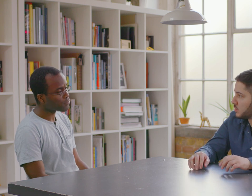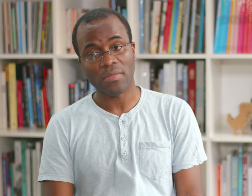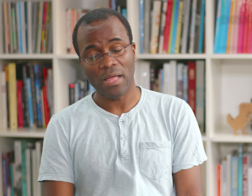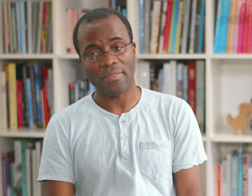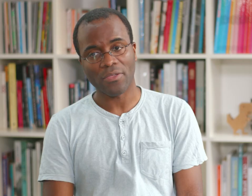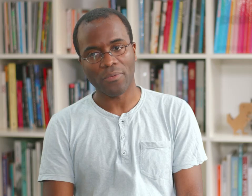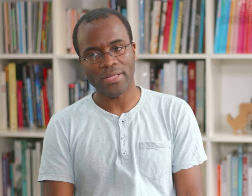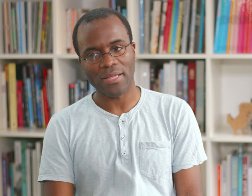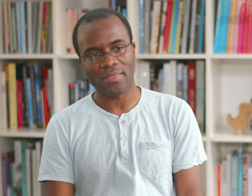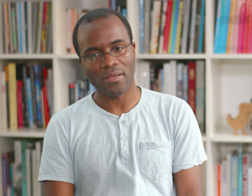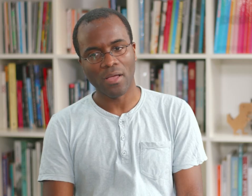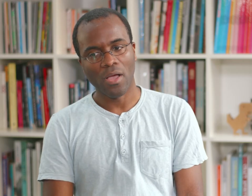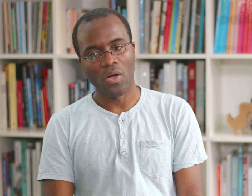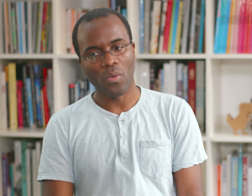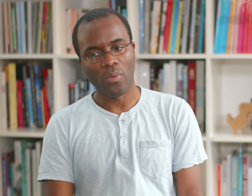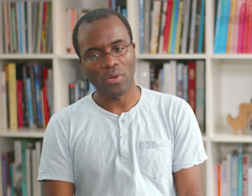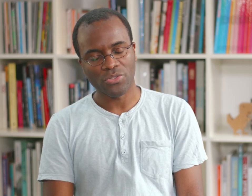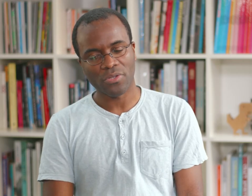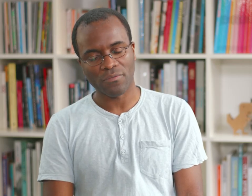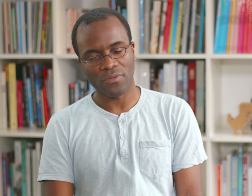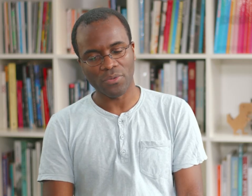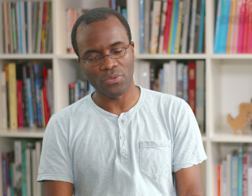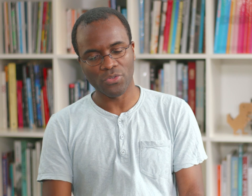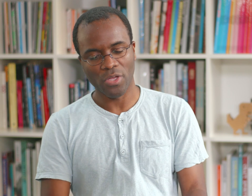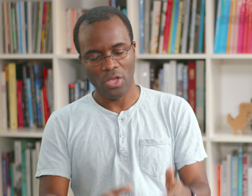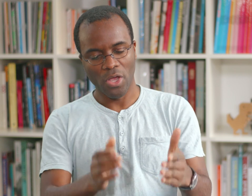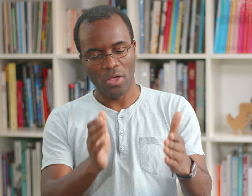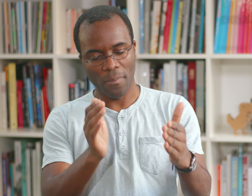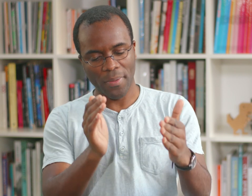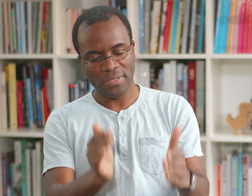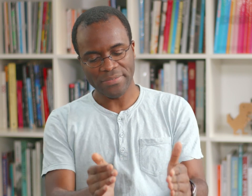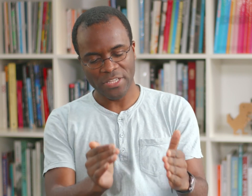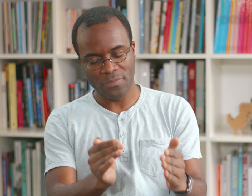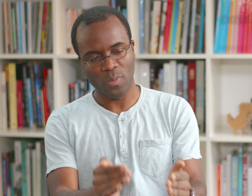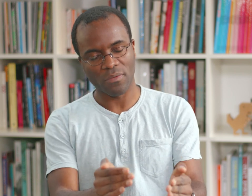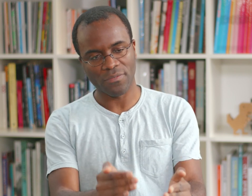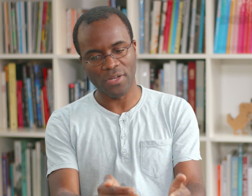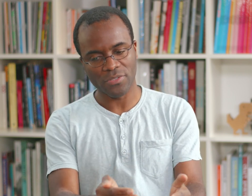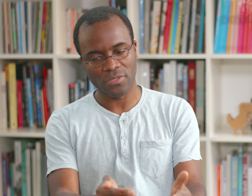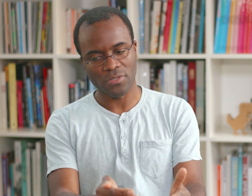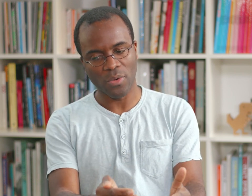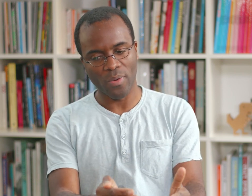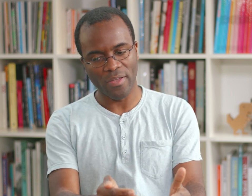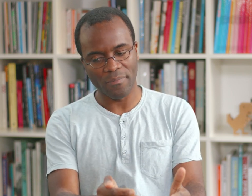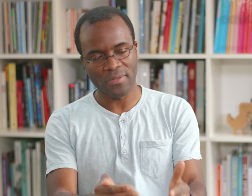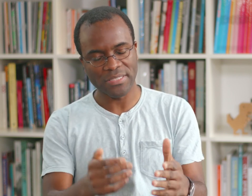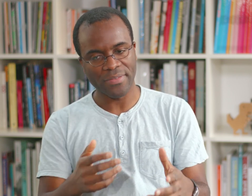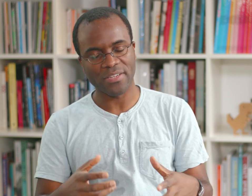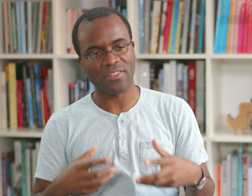i think you're right i think we also confuse building something that is mobile first we're building something that is